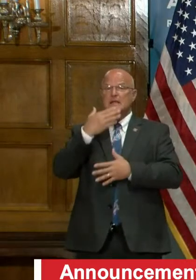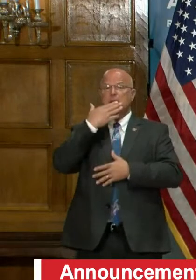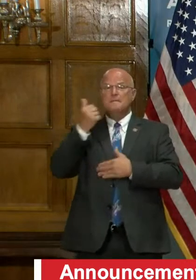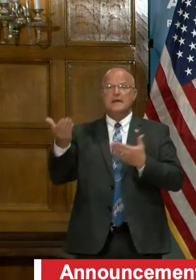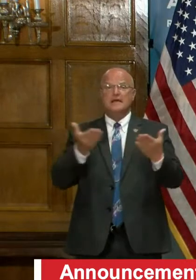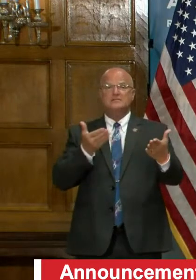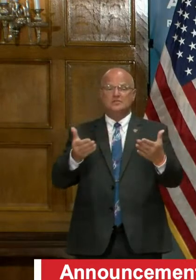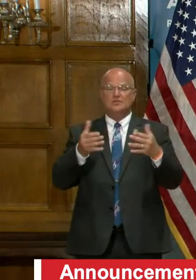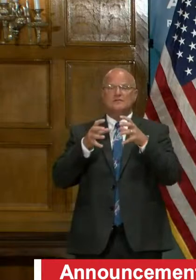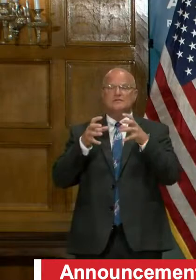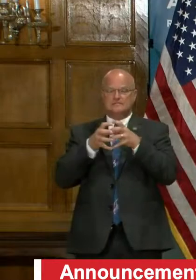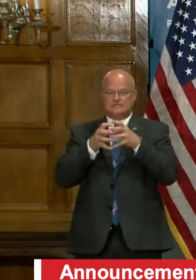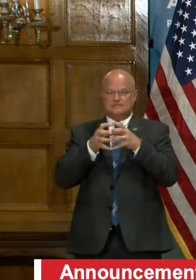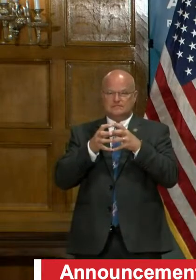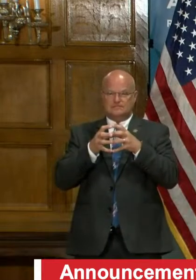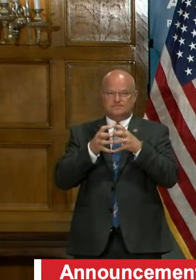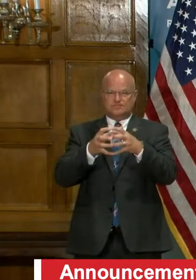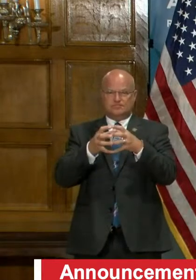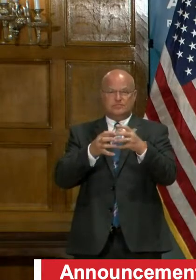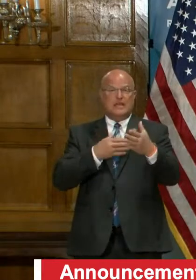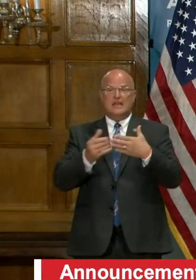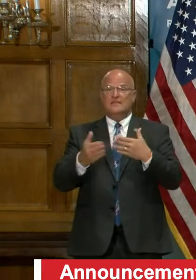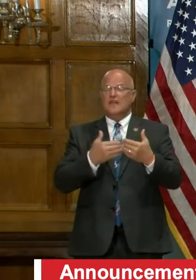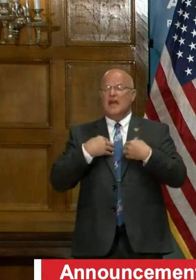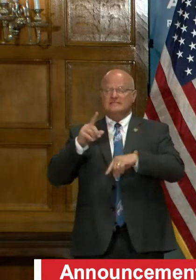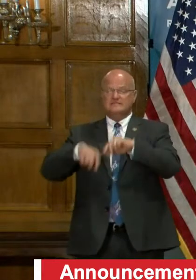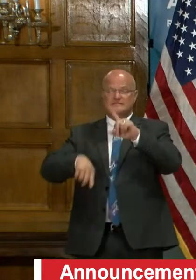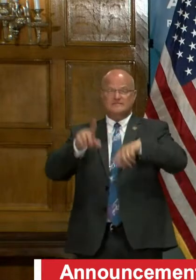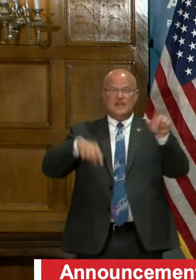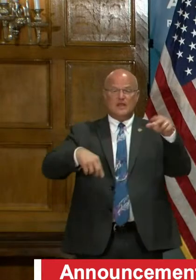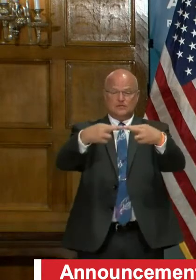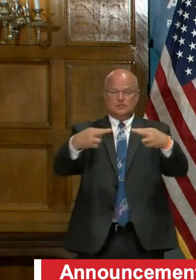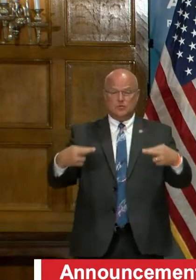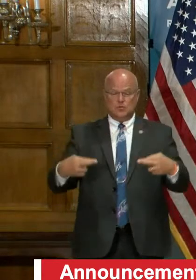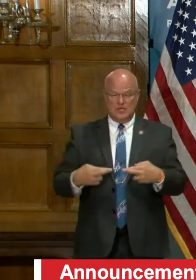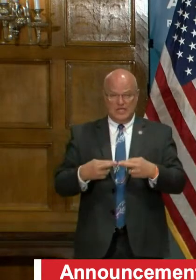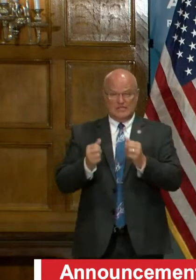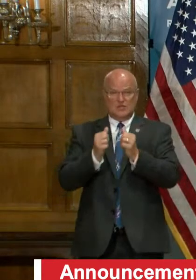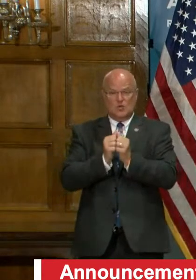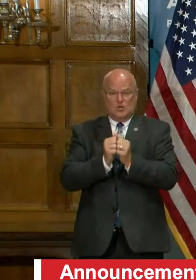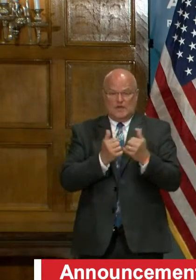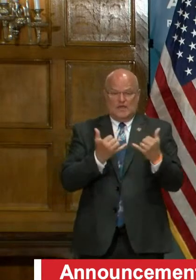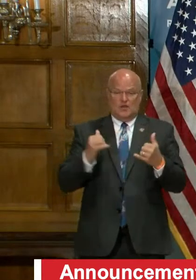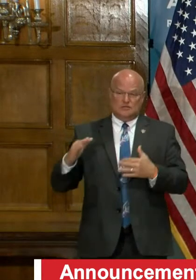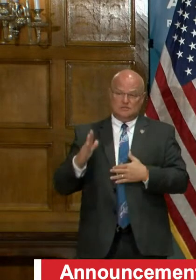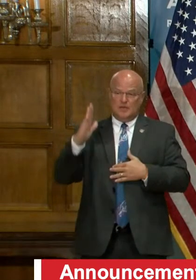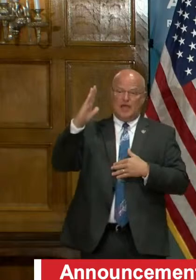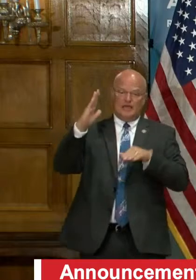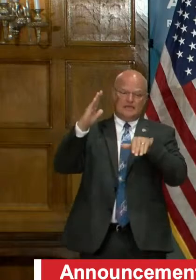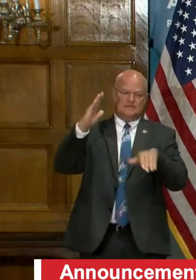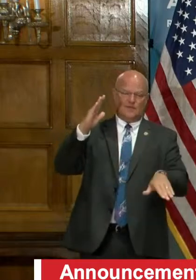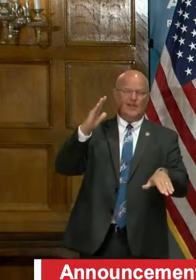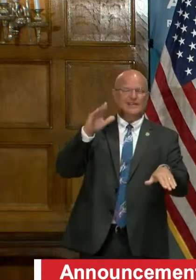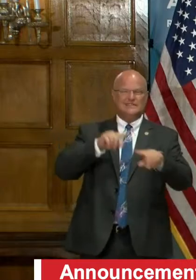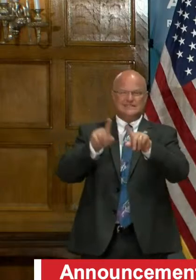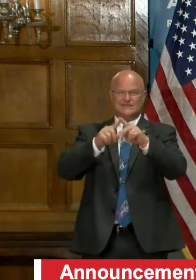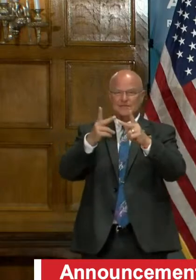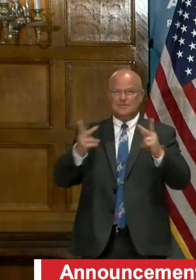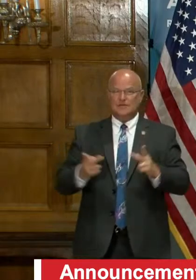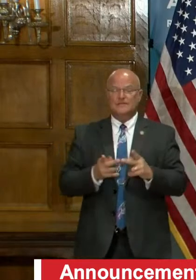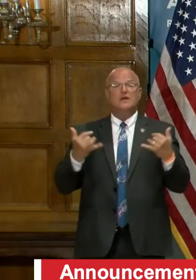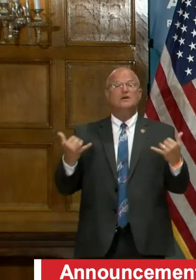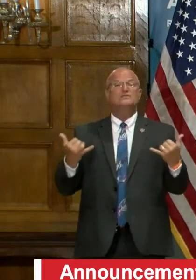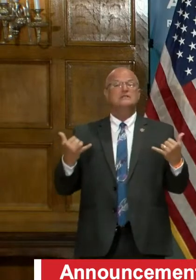served moving together, even though we have various regions with a current spike in cases. And